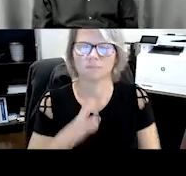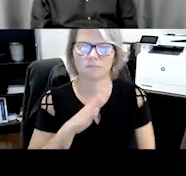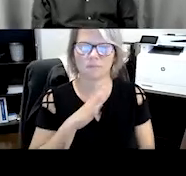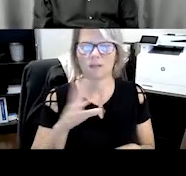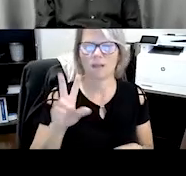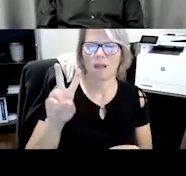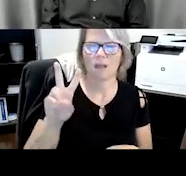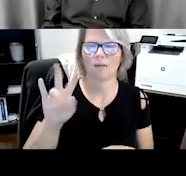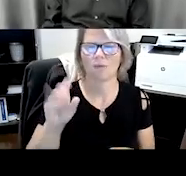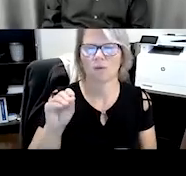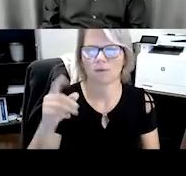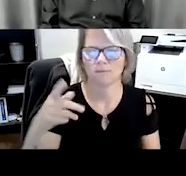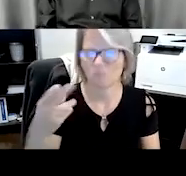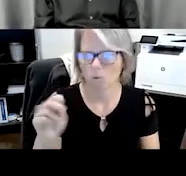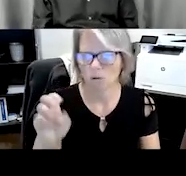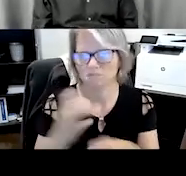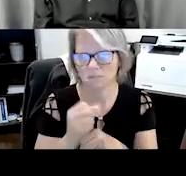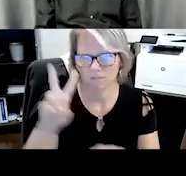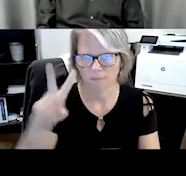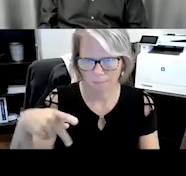will explain a little bit about the video phone.